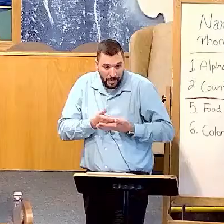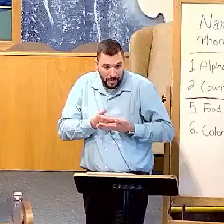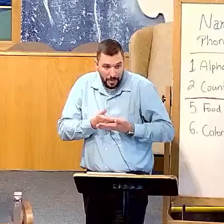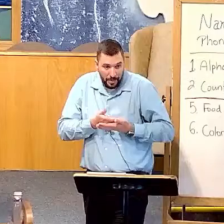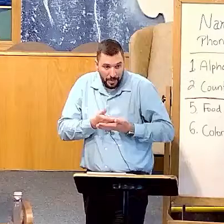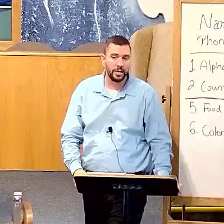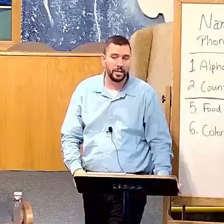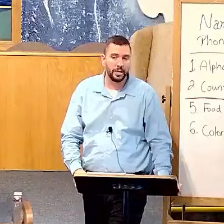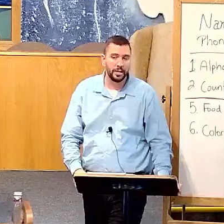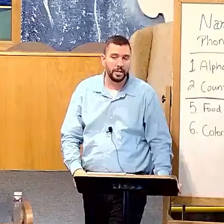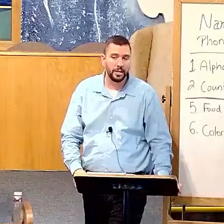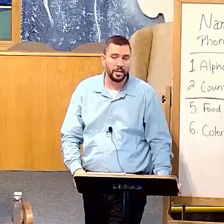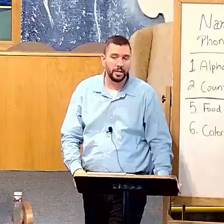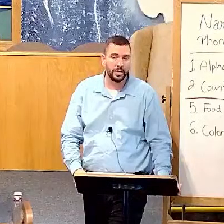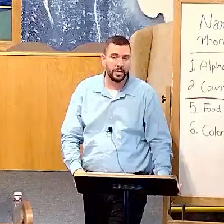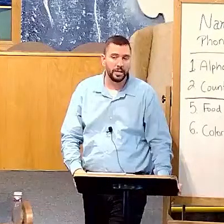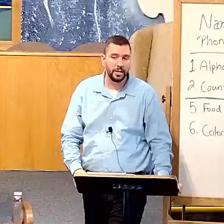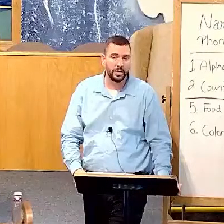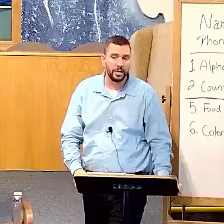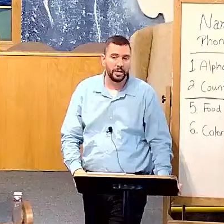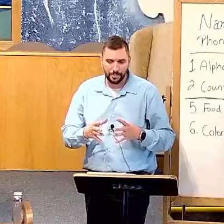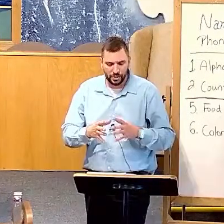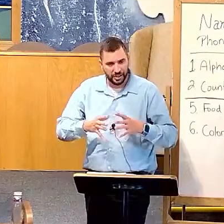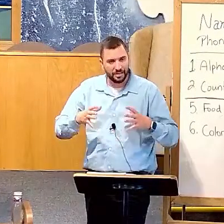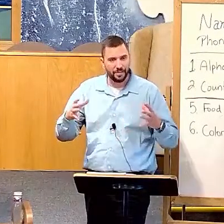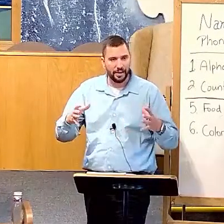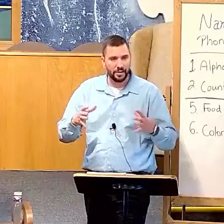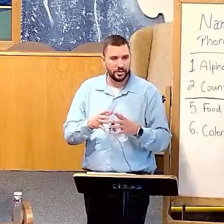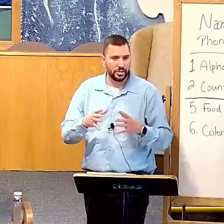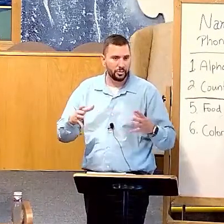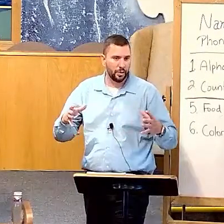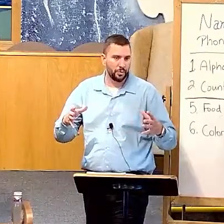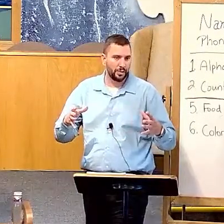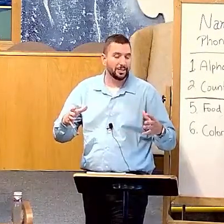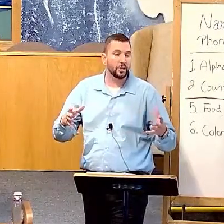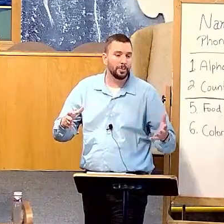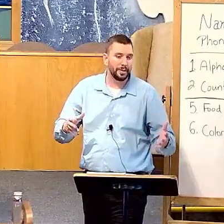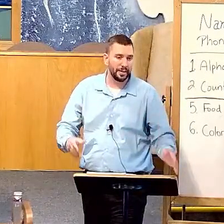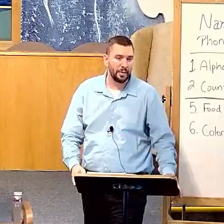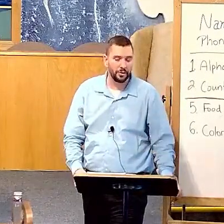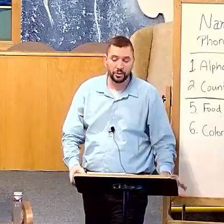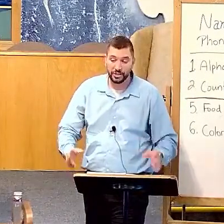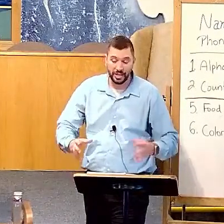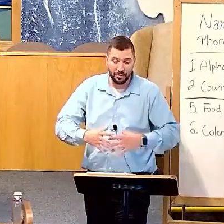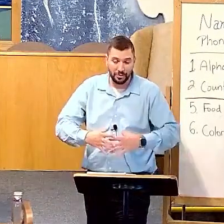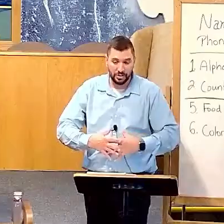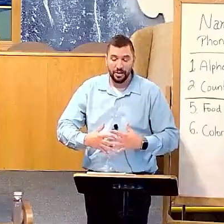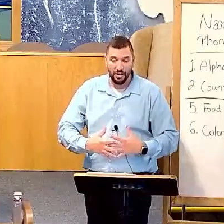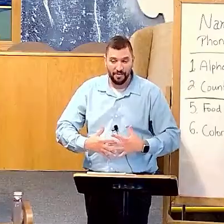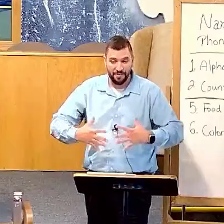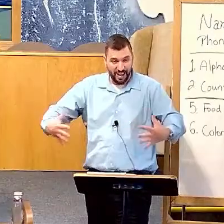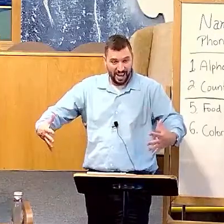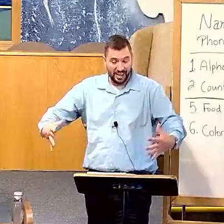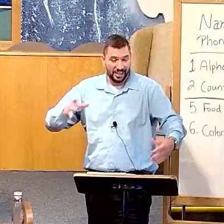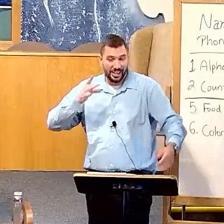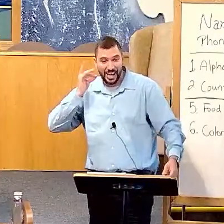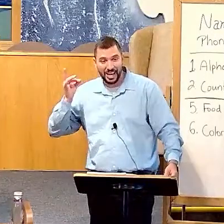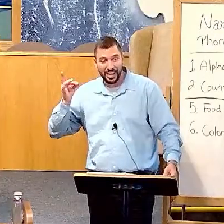kitten, but that's the signifiers is what would determine that one. You could say it was a fat cat